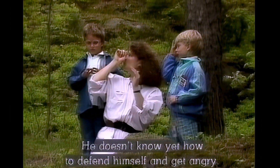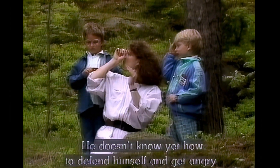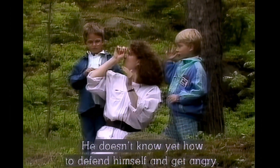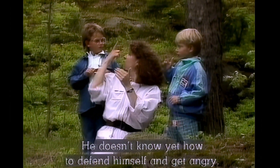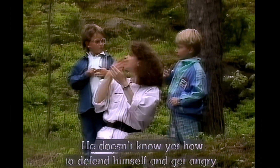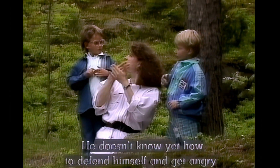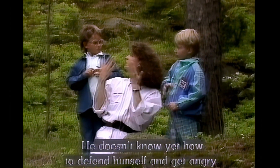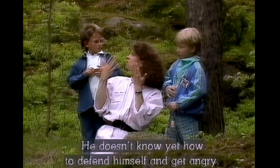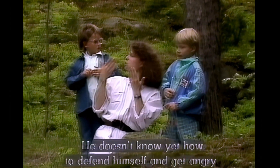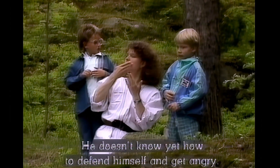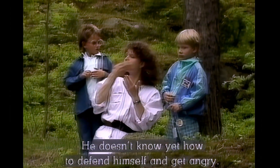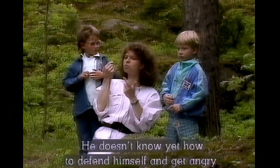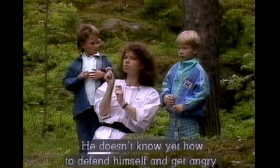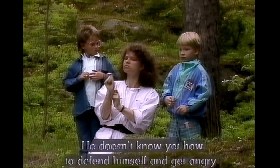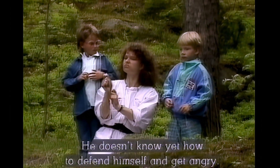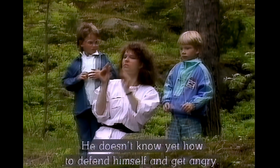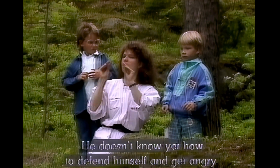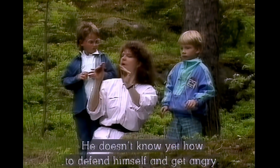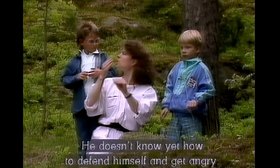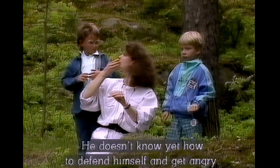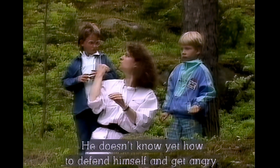Han vet ännu inte hur man försvarar sig och blir arg.